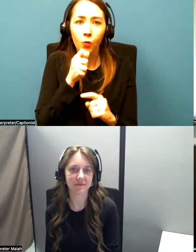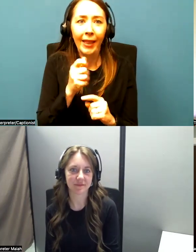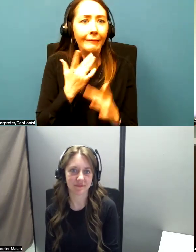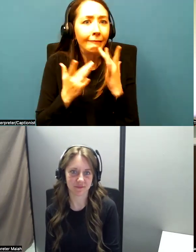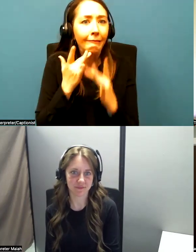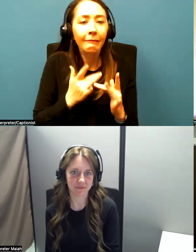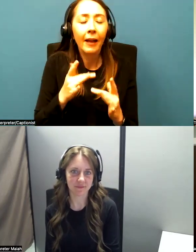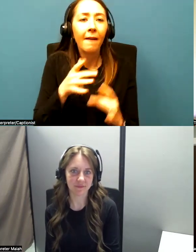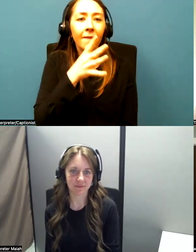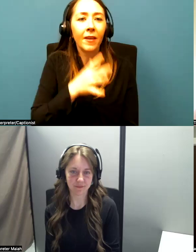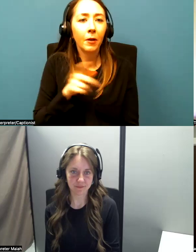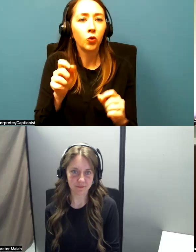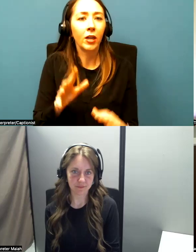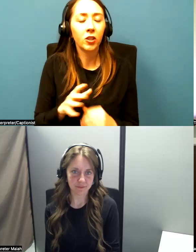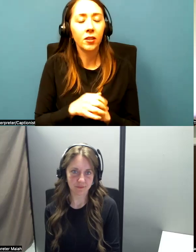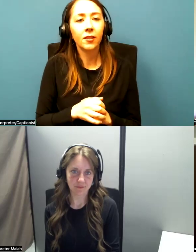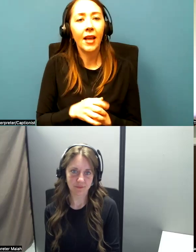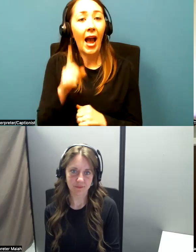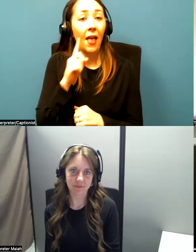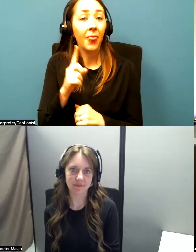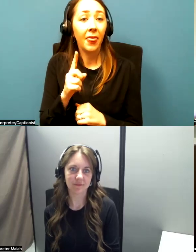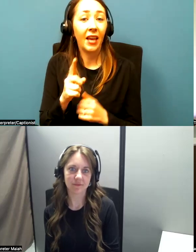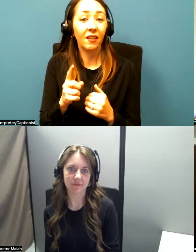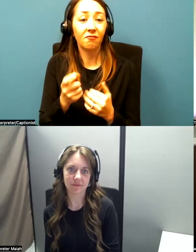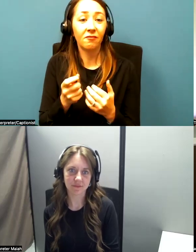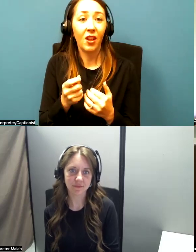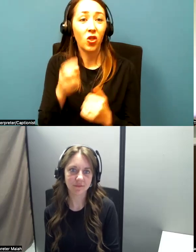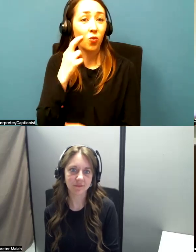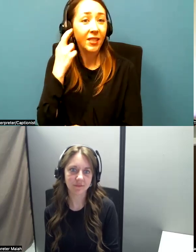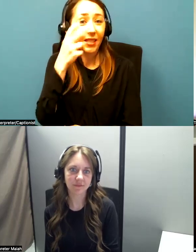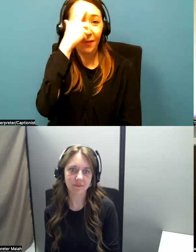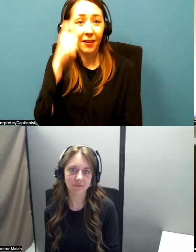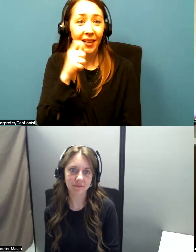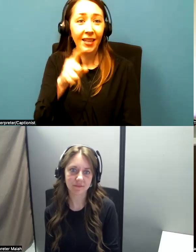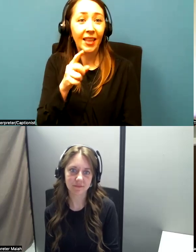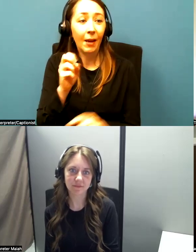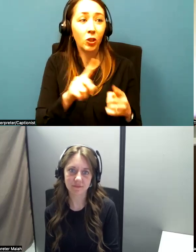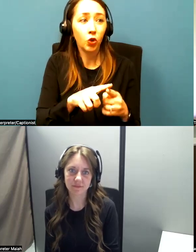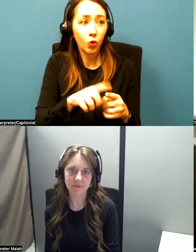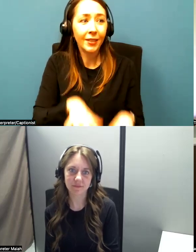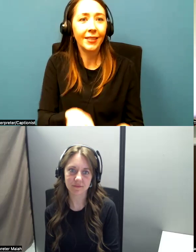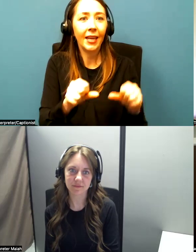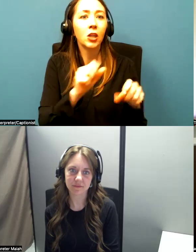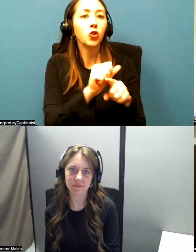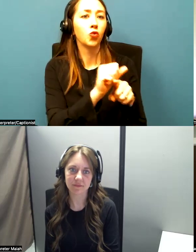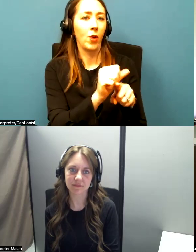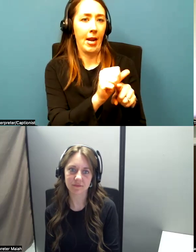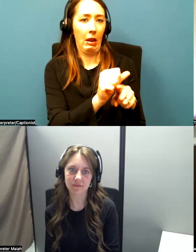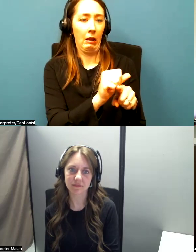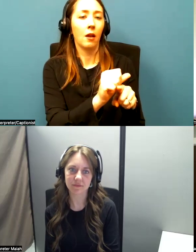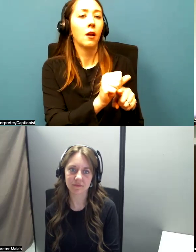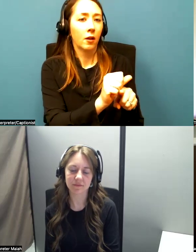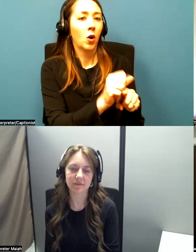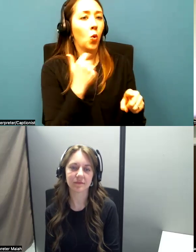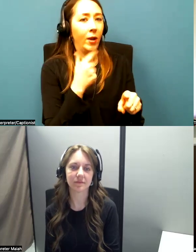And I think the main reason for that is that they need the opportunities to be able to train. We need to normalize, women